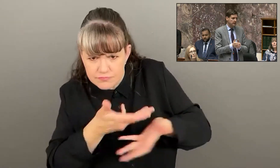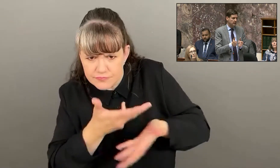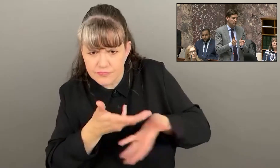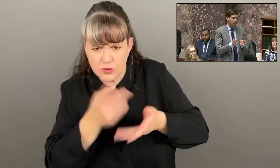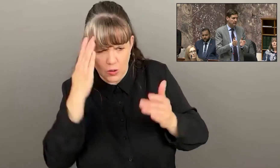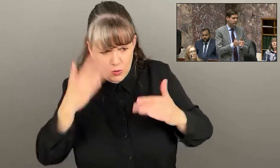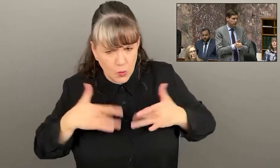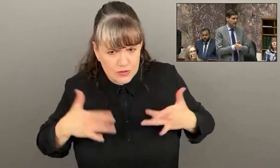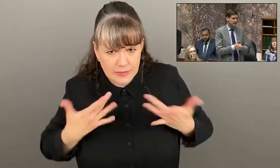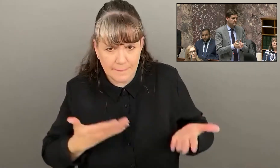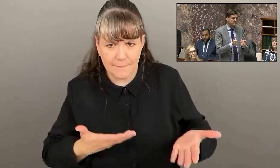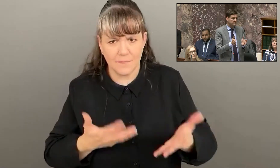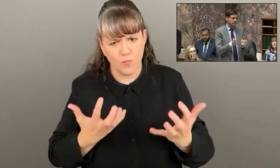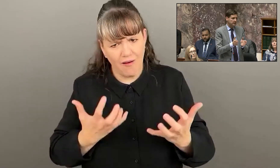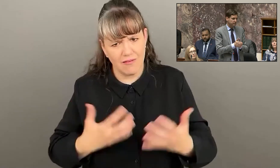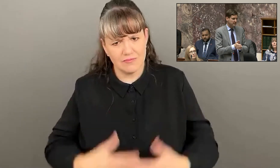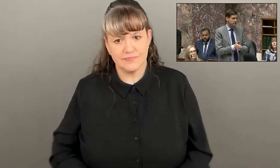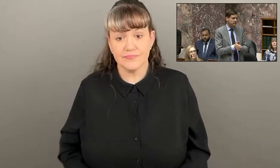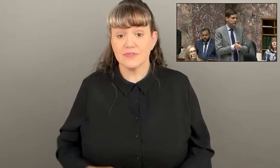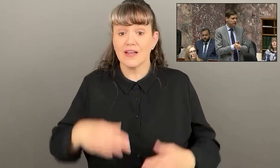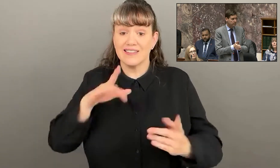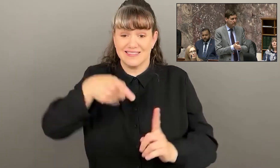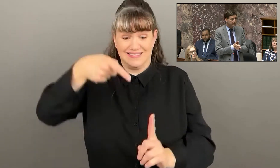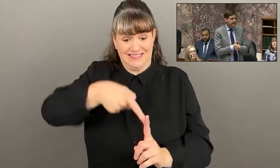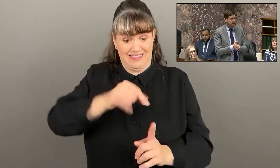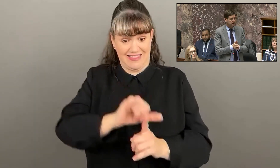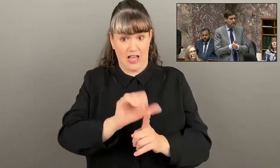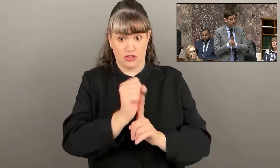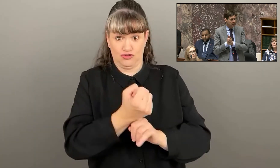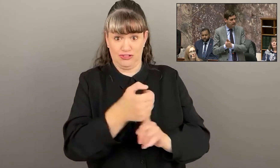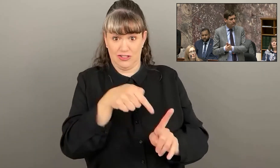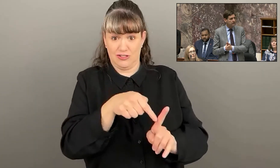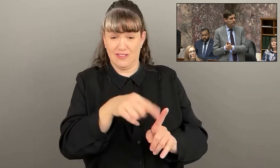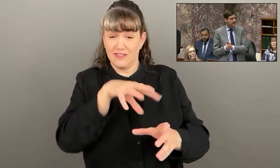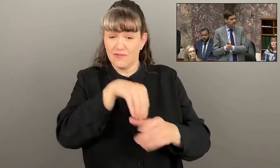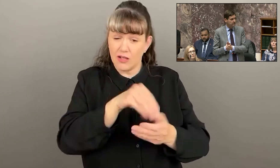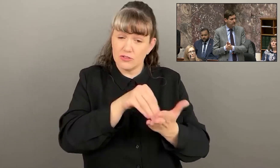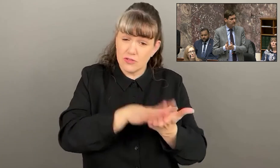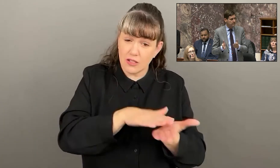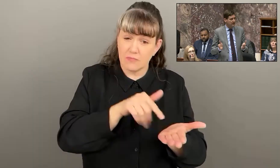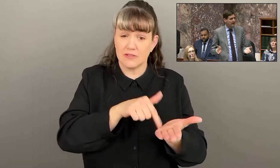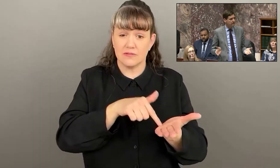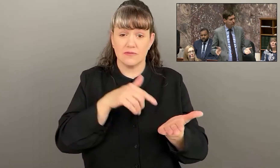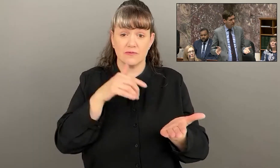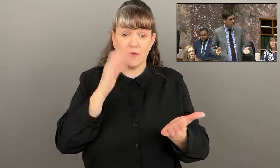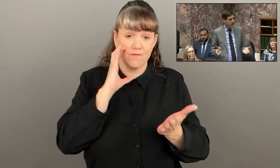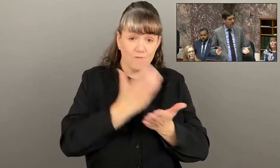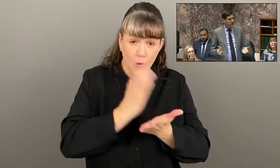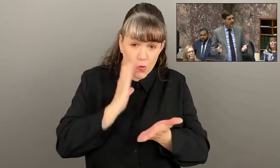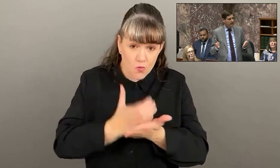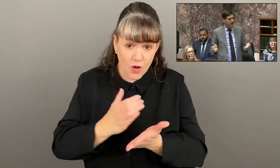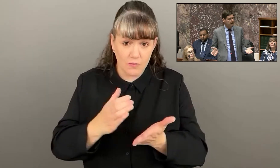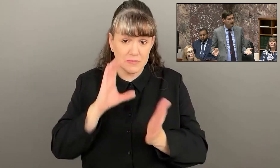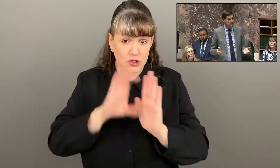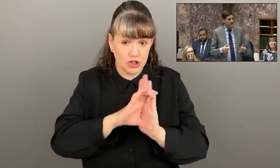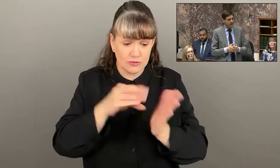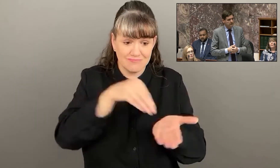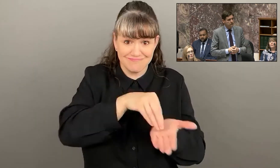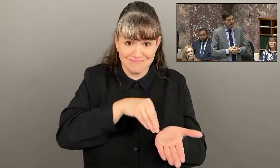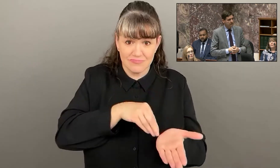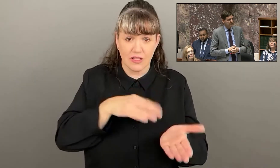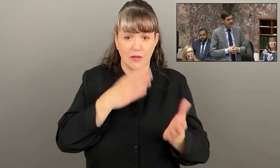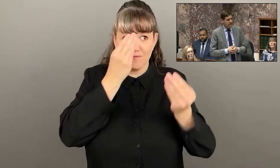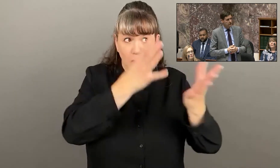documents, photographs, information shared with police by the Director of Police Services about an active criminal and